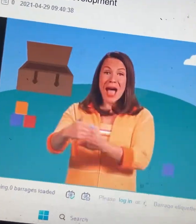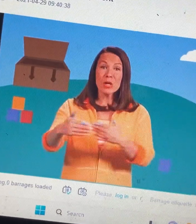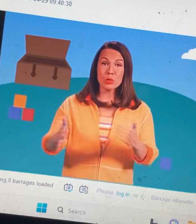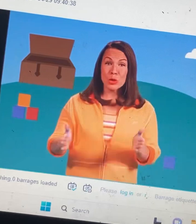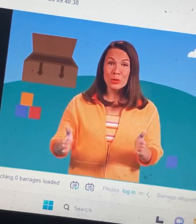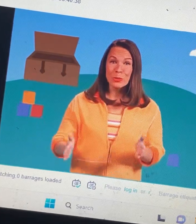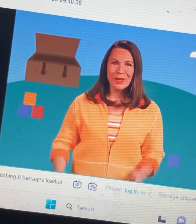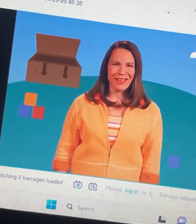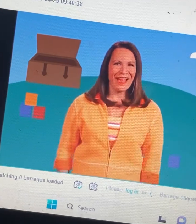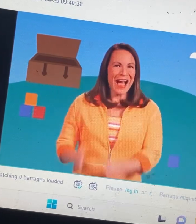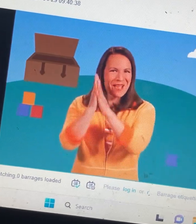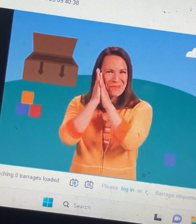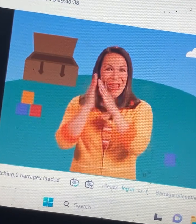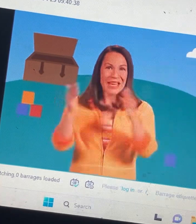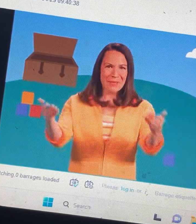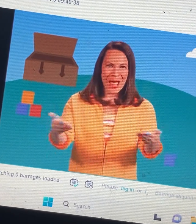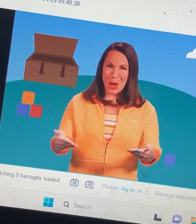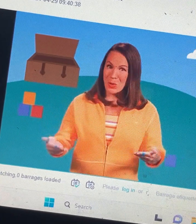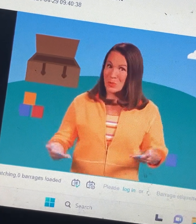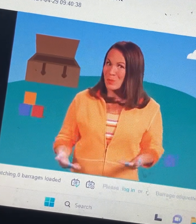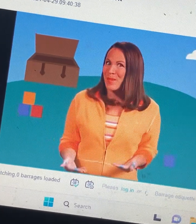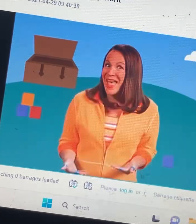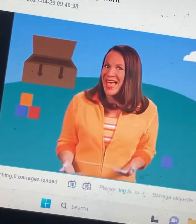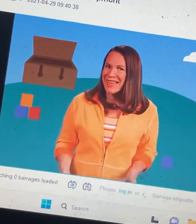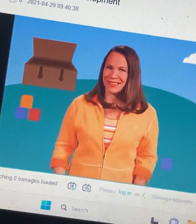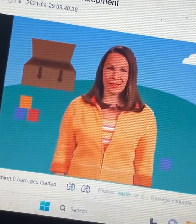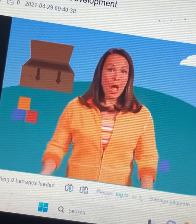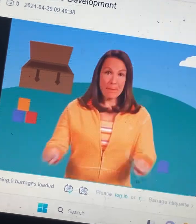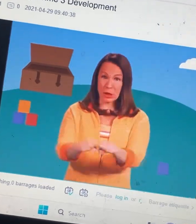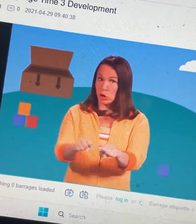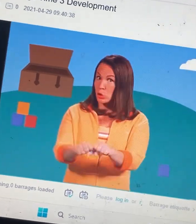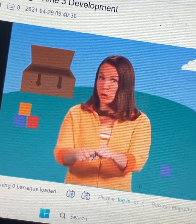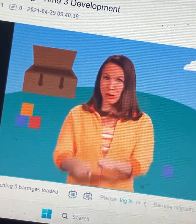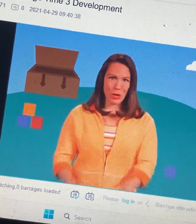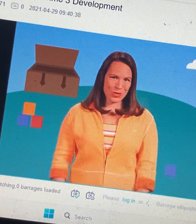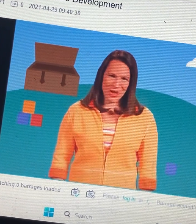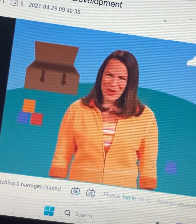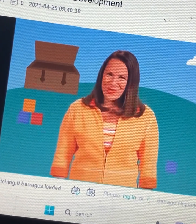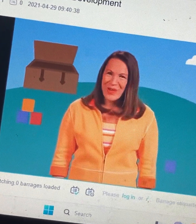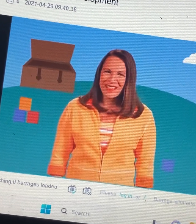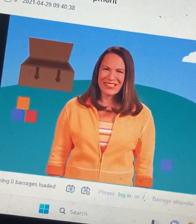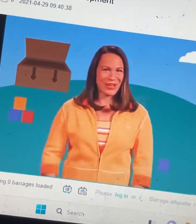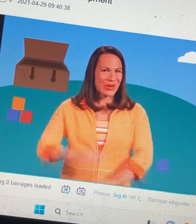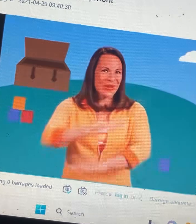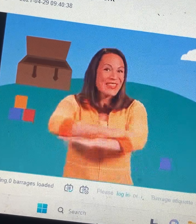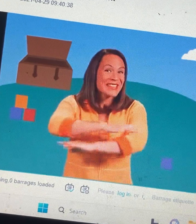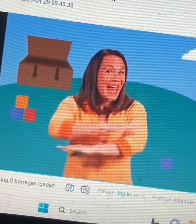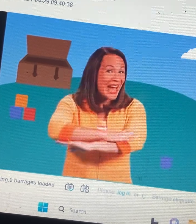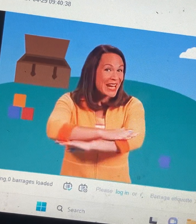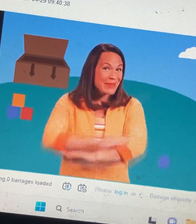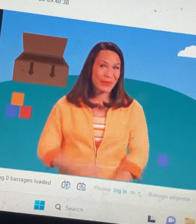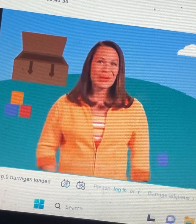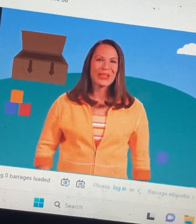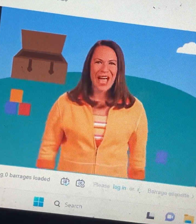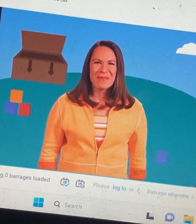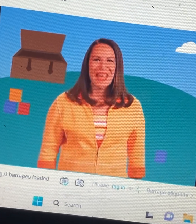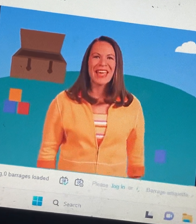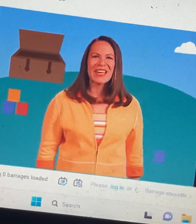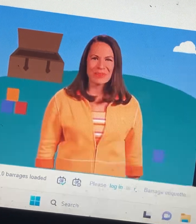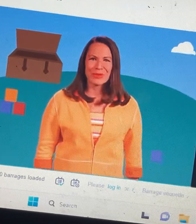my room, I make my own bed. My shoes don't go under the table. I'm able